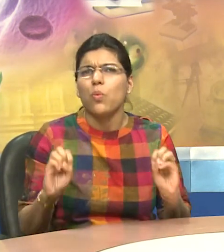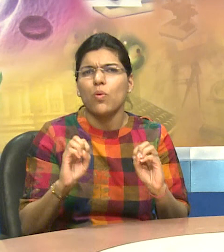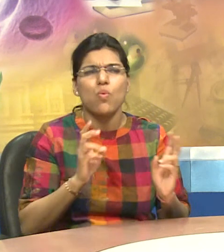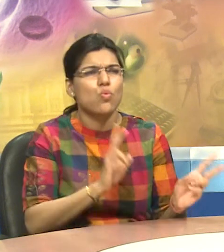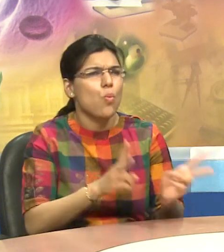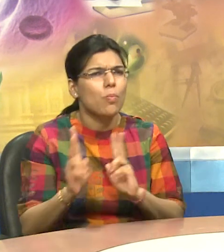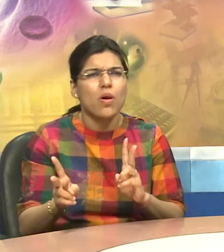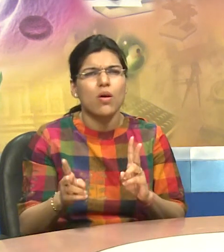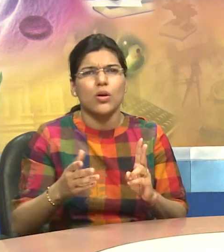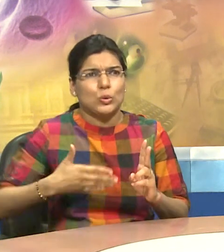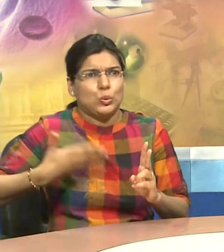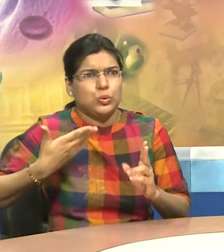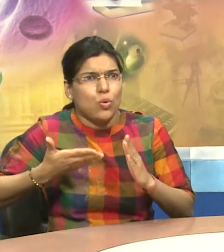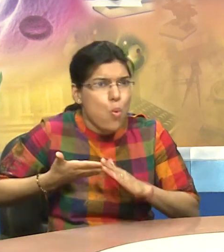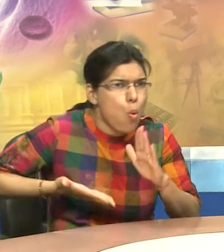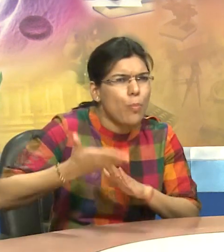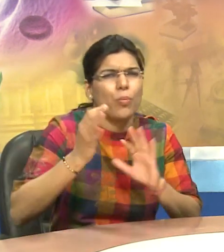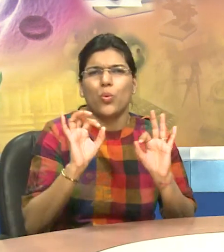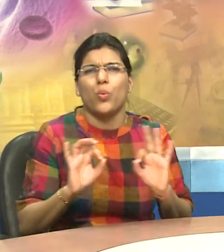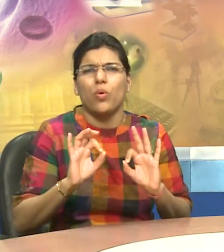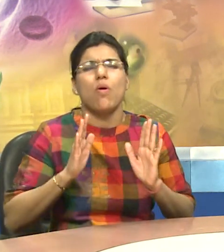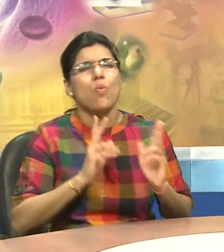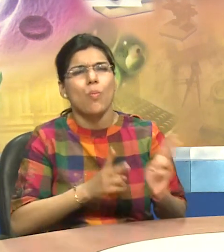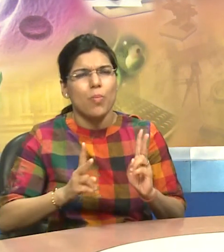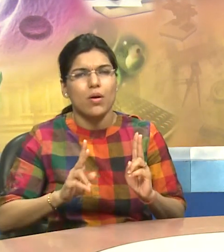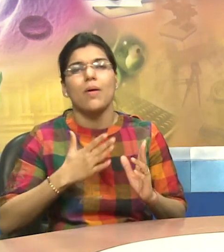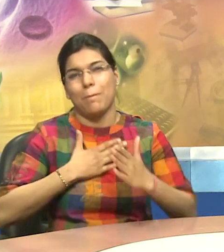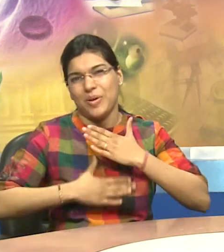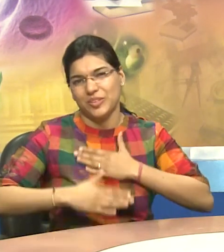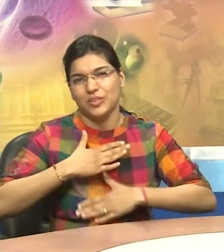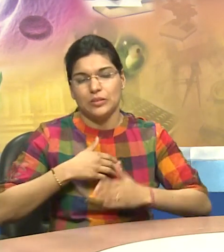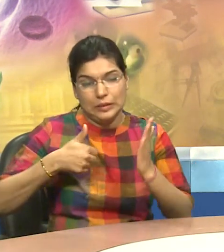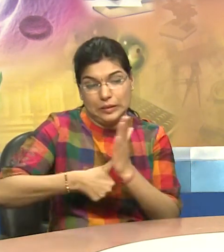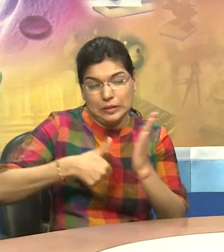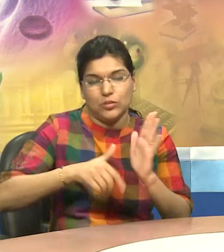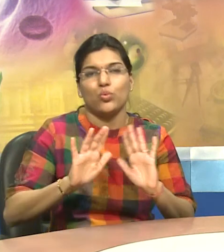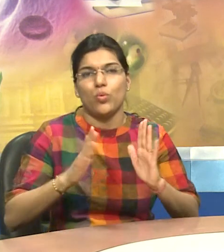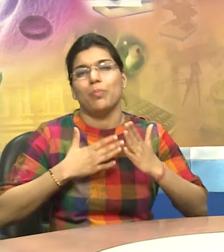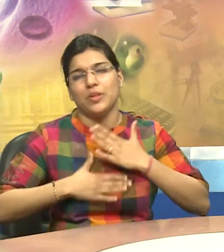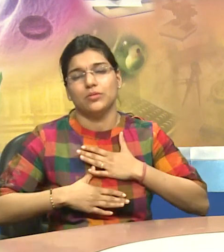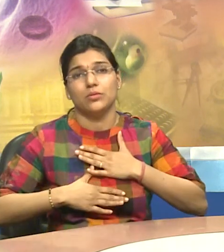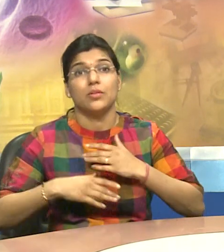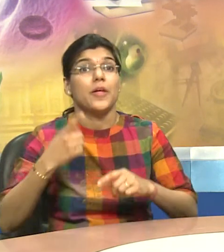if it is not any urgent work and it is not very important, you should not blow the